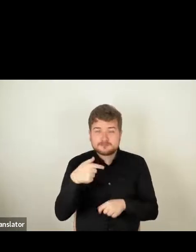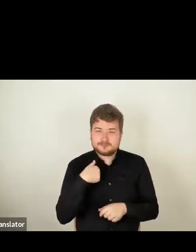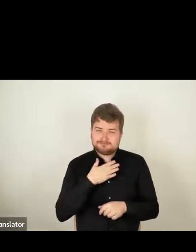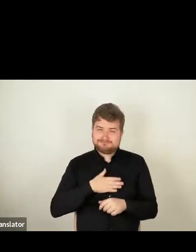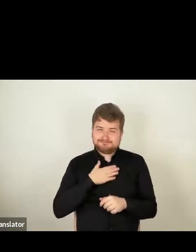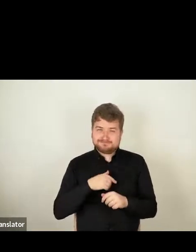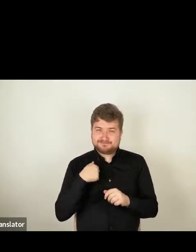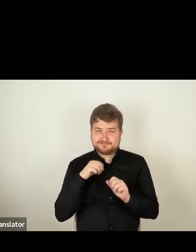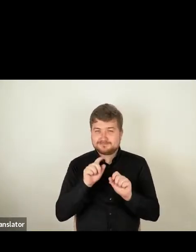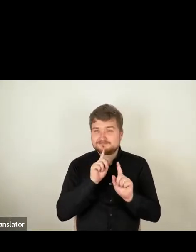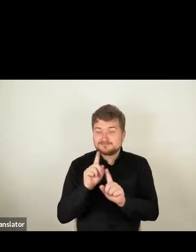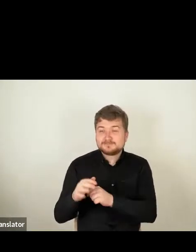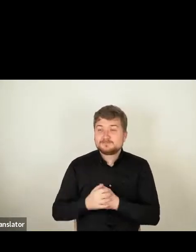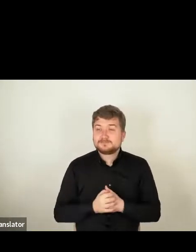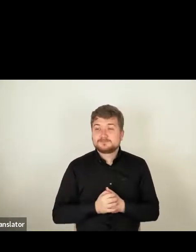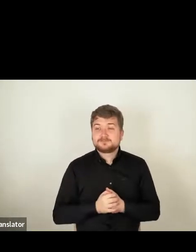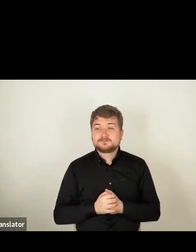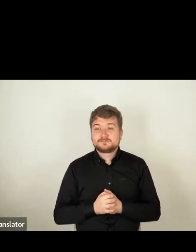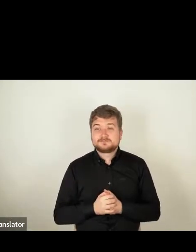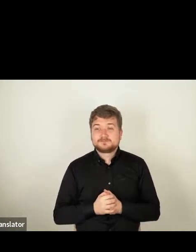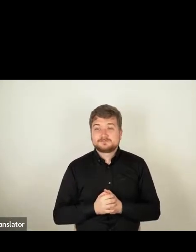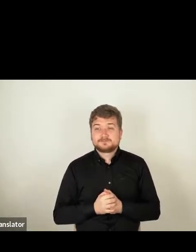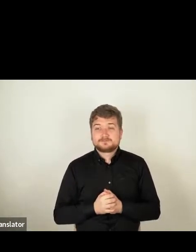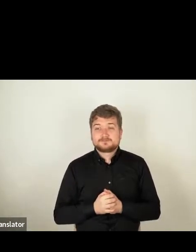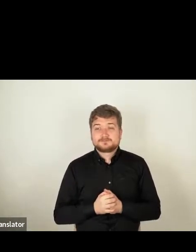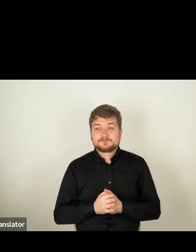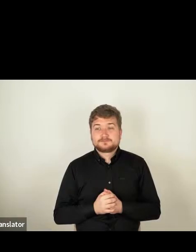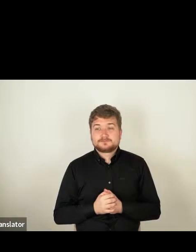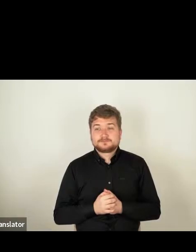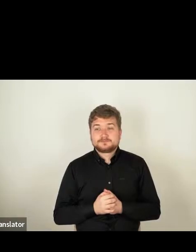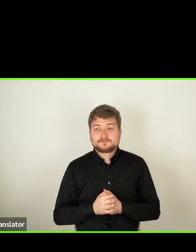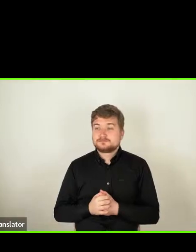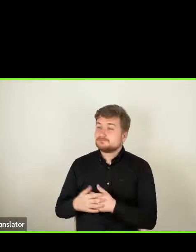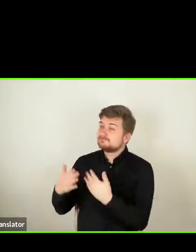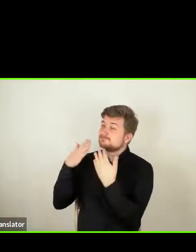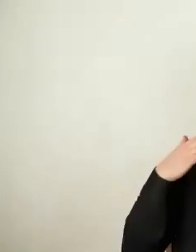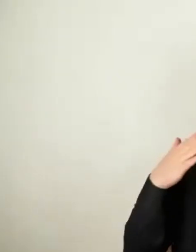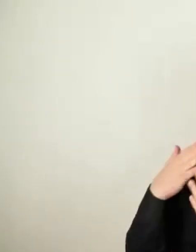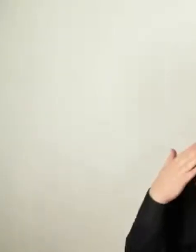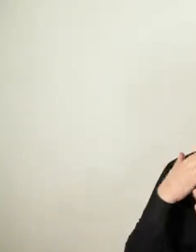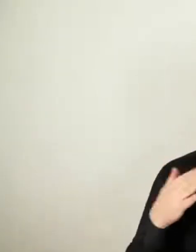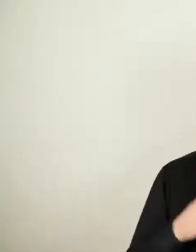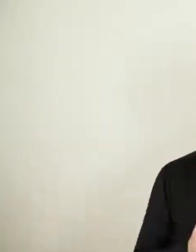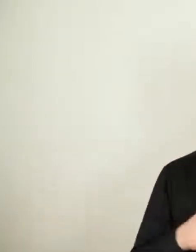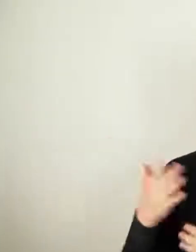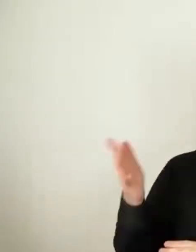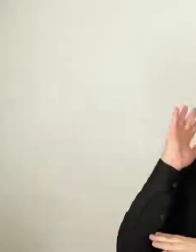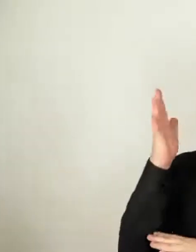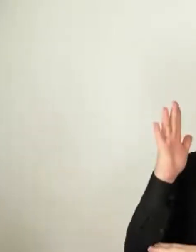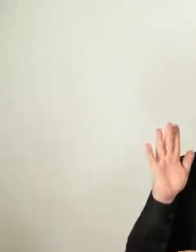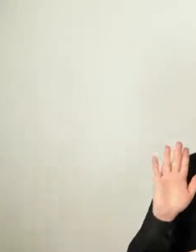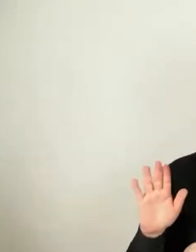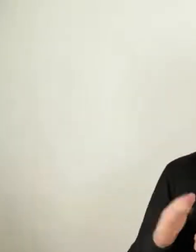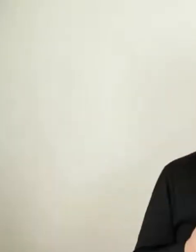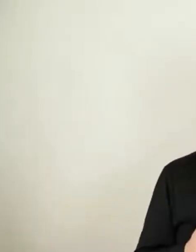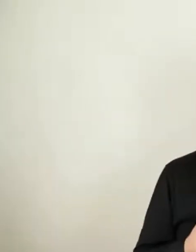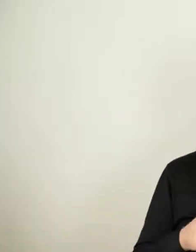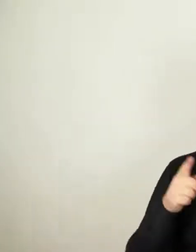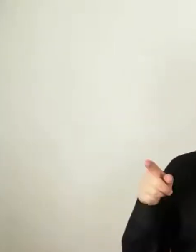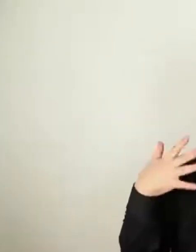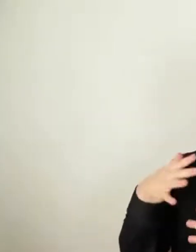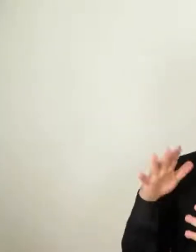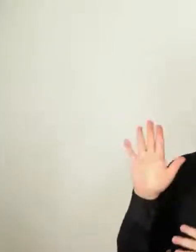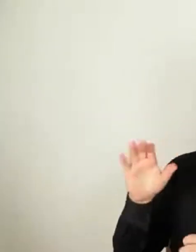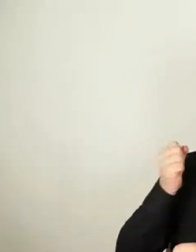Thank you, dear Dr. Palmieri, also from my side. And thank you for all the wonderful work you have done on producing